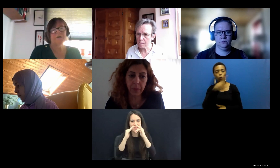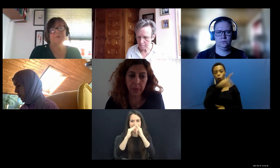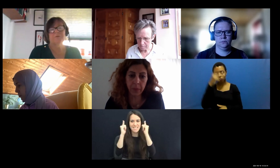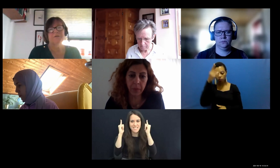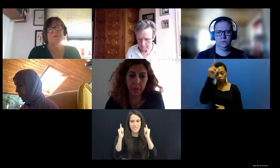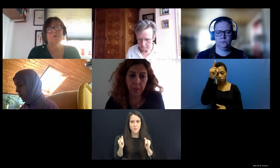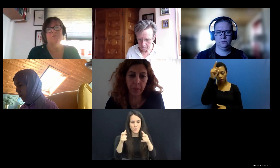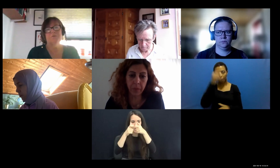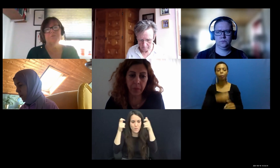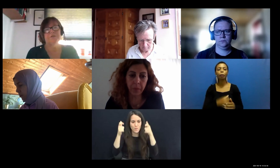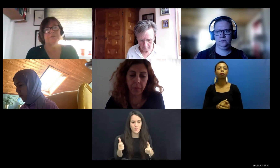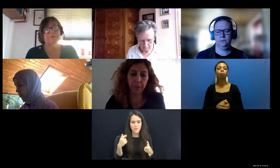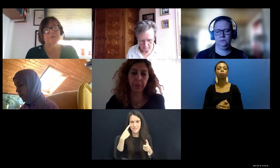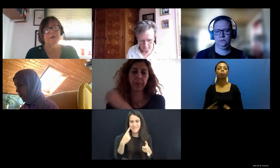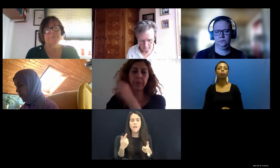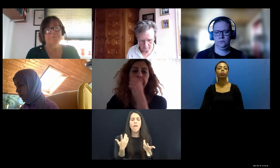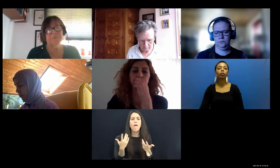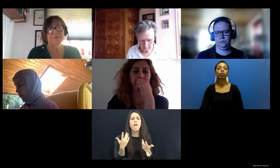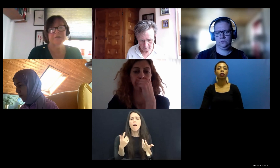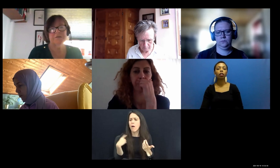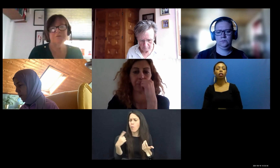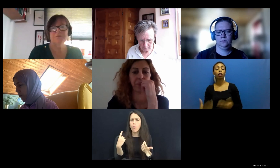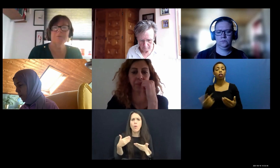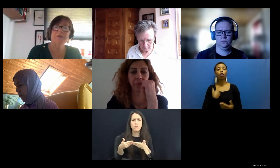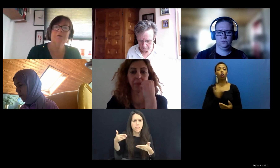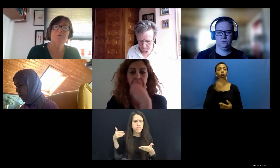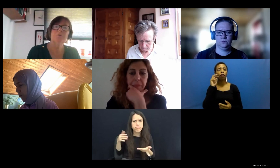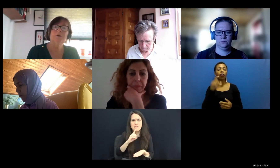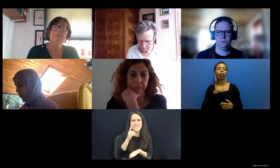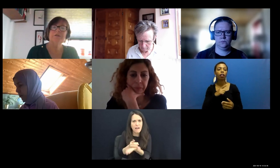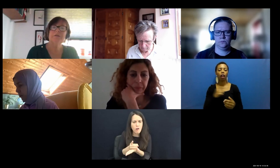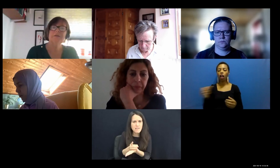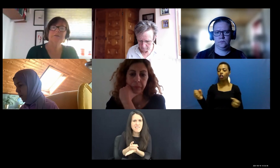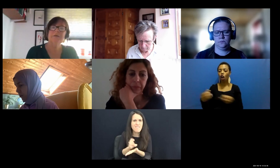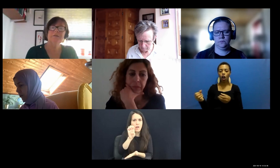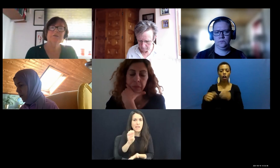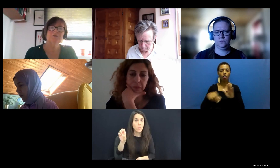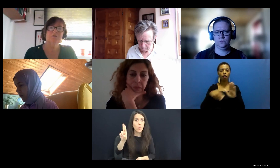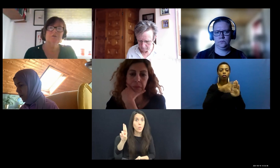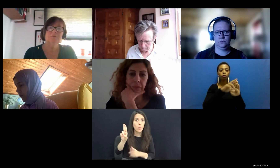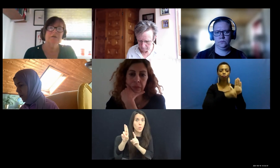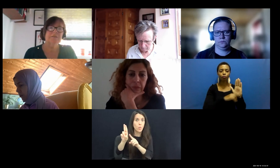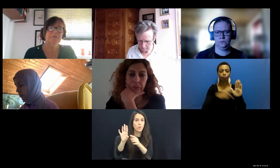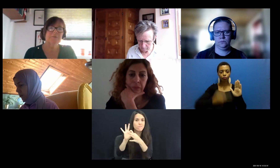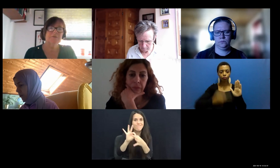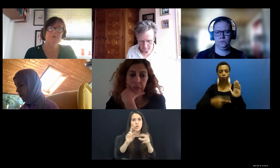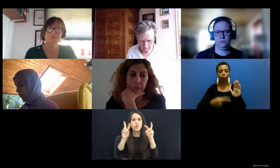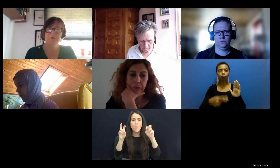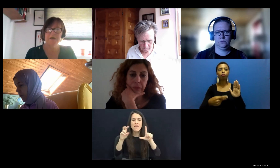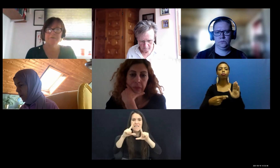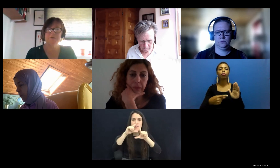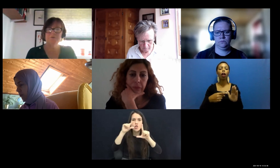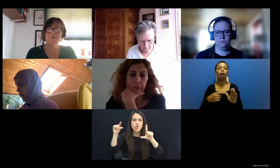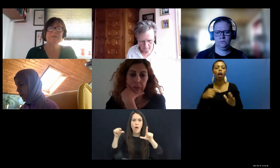do have quite a lot of recent directives from the EU, particularly concerning digital accessibility. We